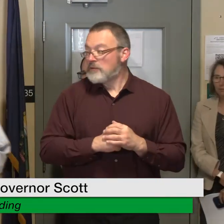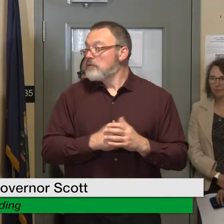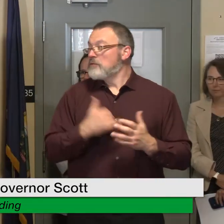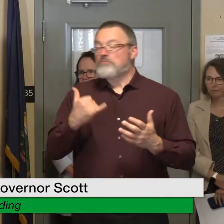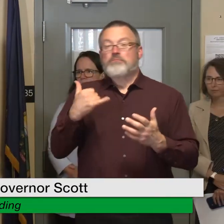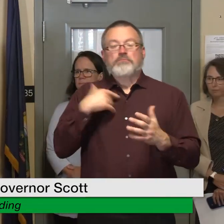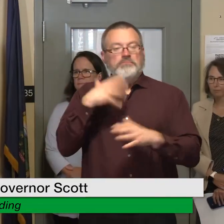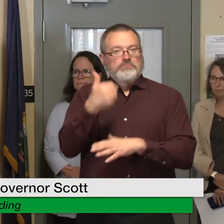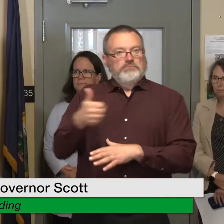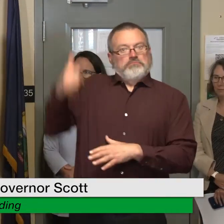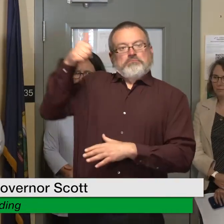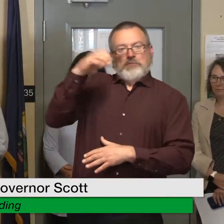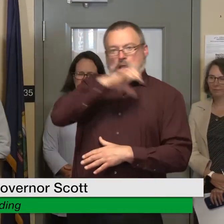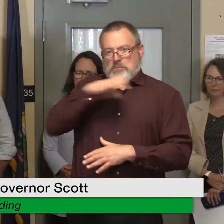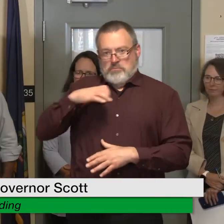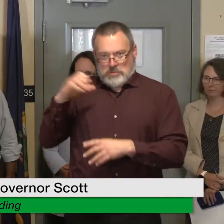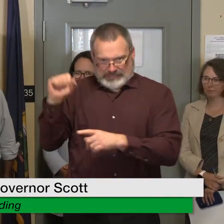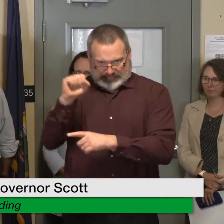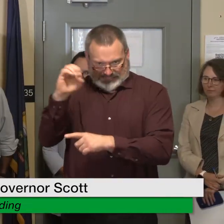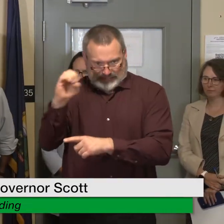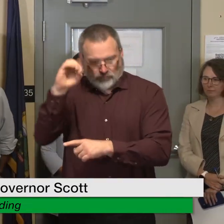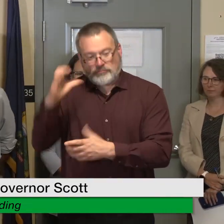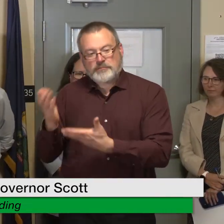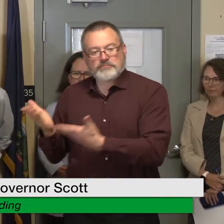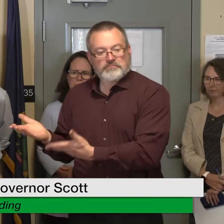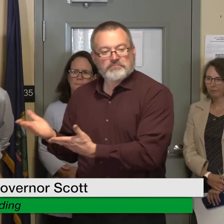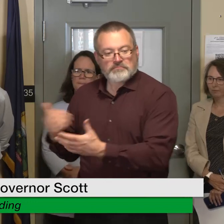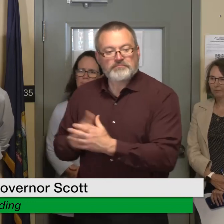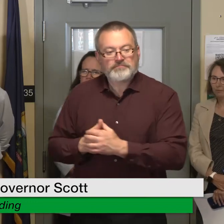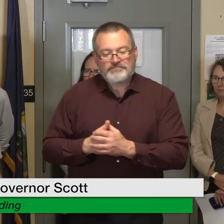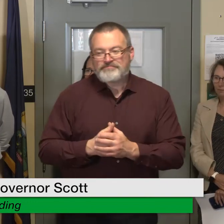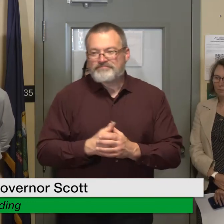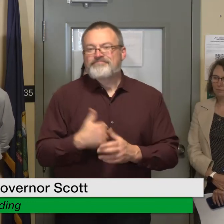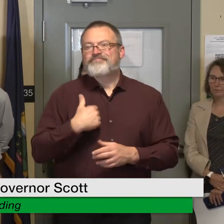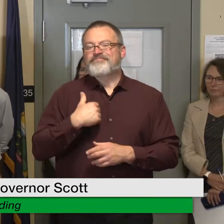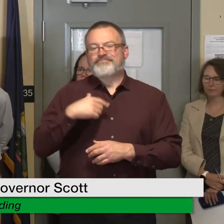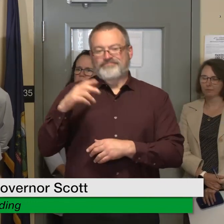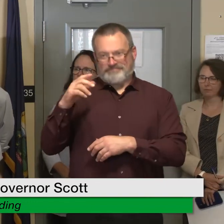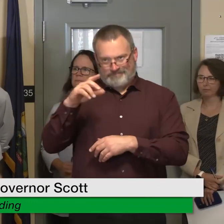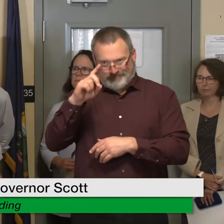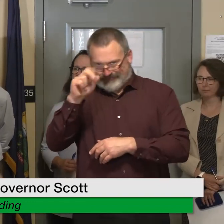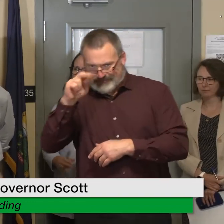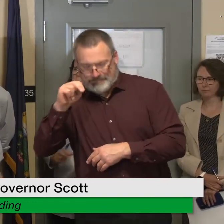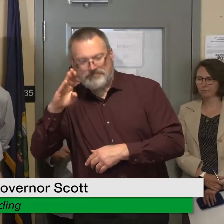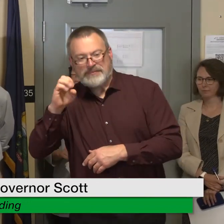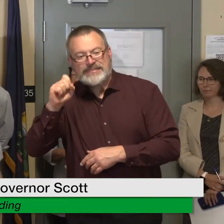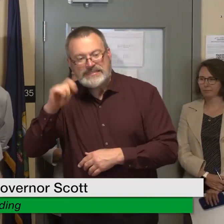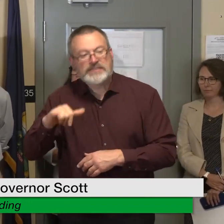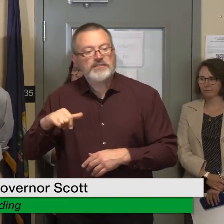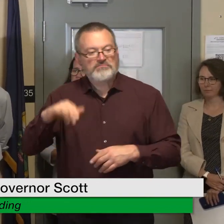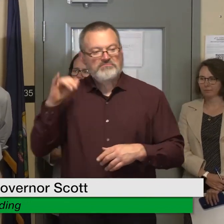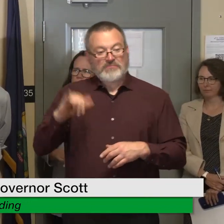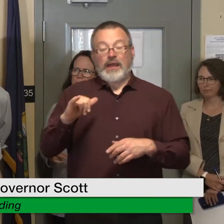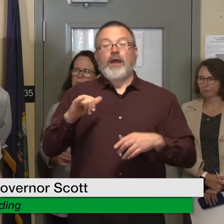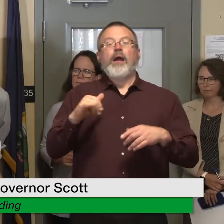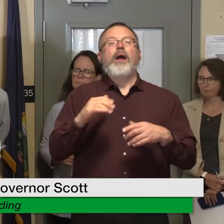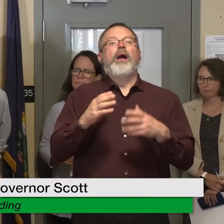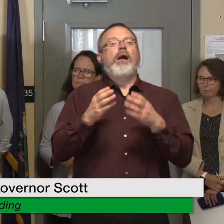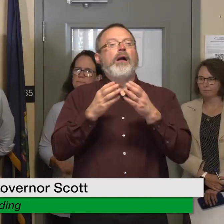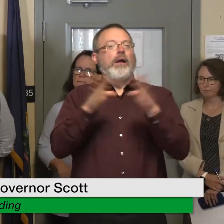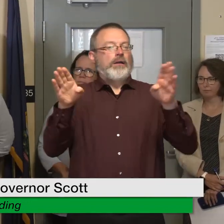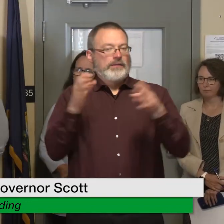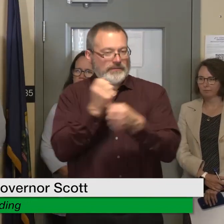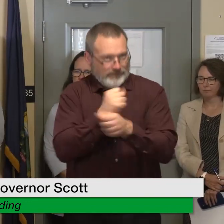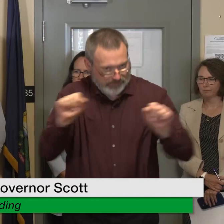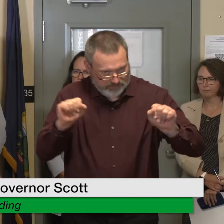Thank you, Governor. Good morning, everyone. I'm Dan Beatty, Deputy Commissioner from the Department of Public Safety. The operations surrounding the